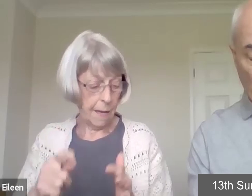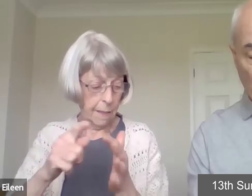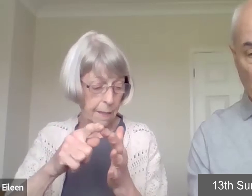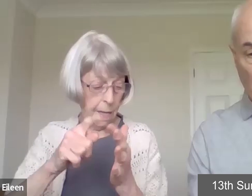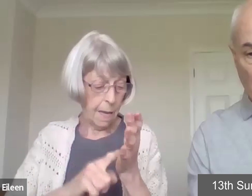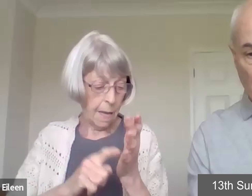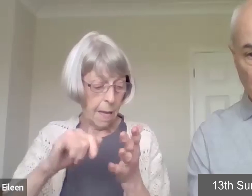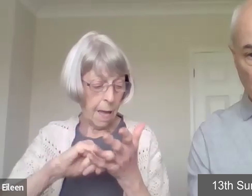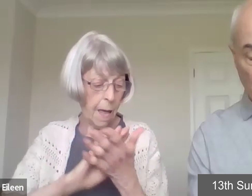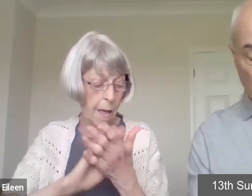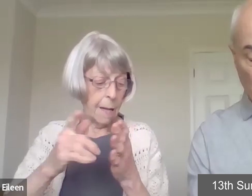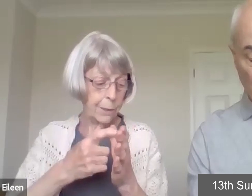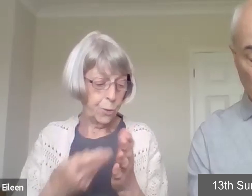Then Elisha got up,